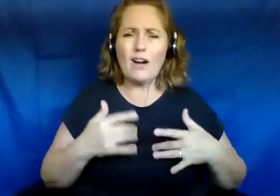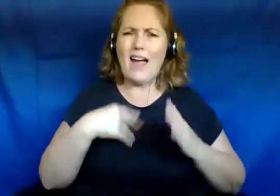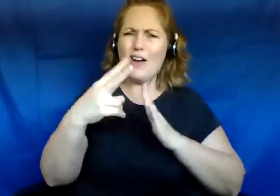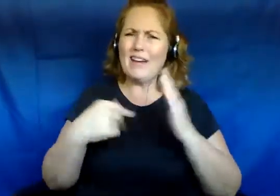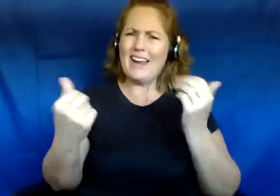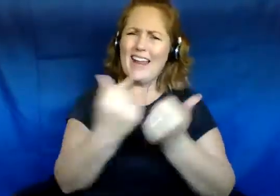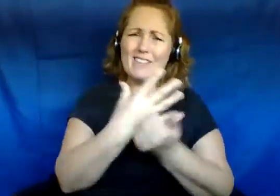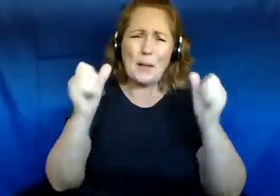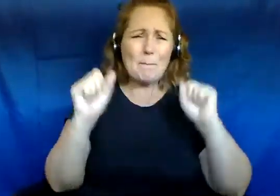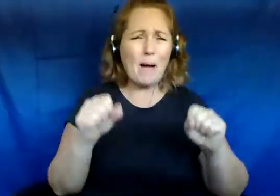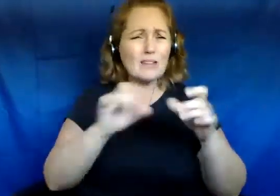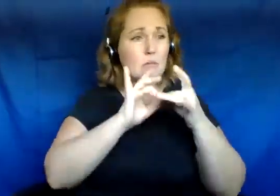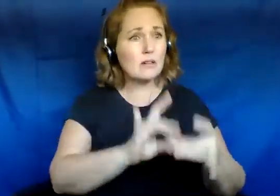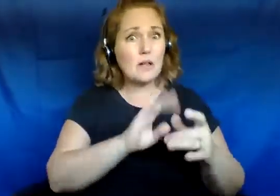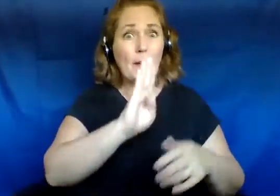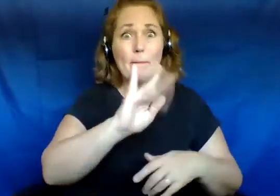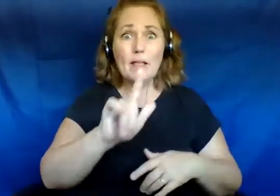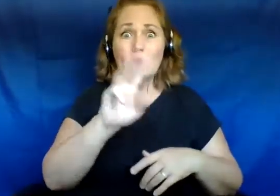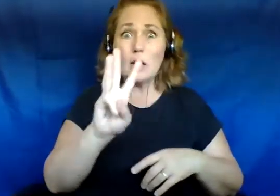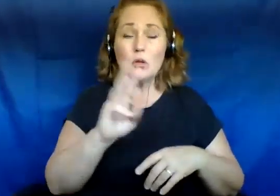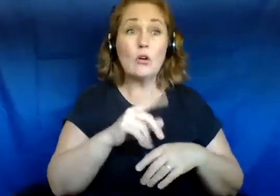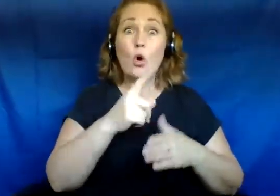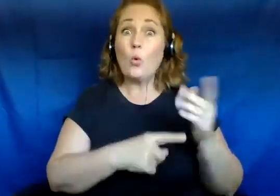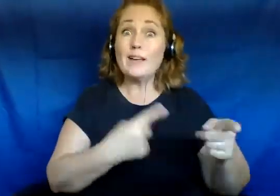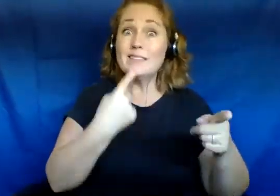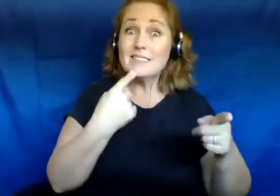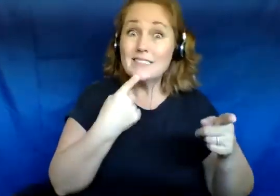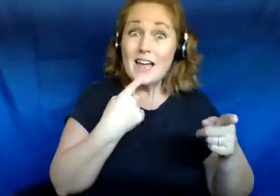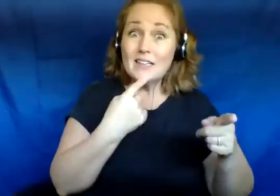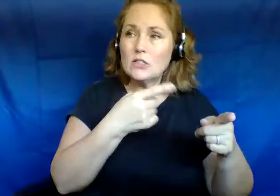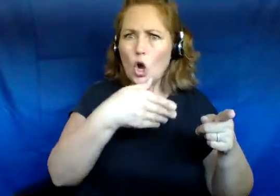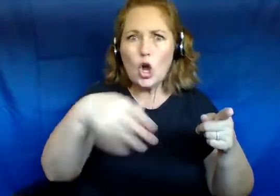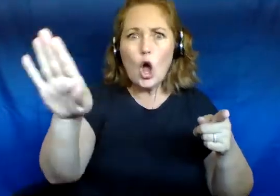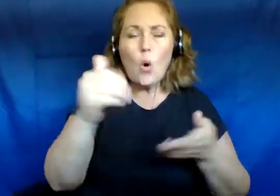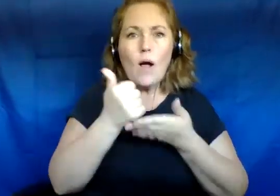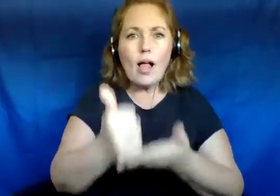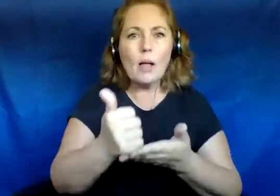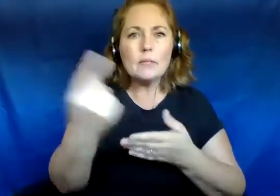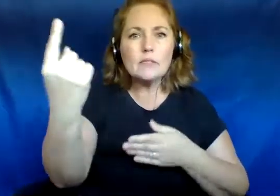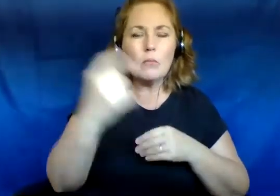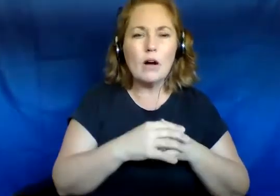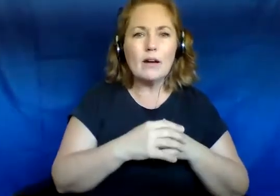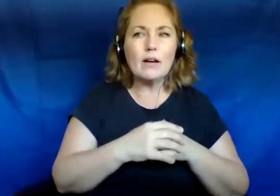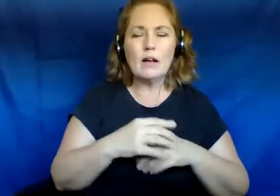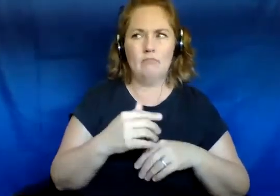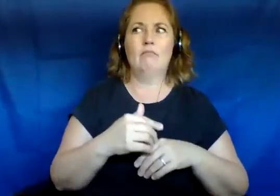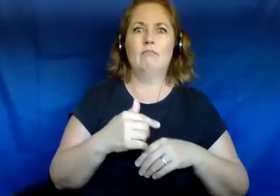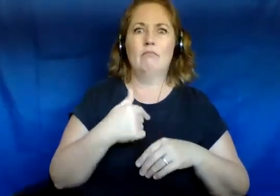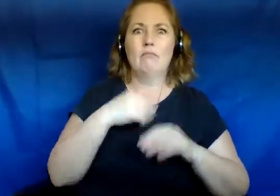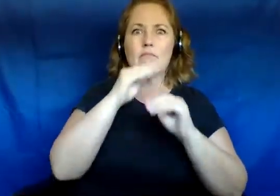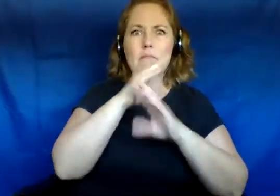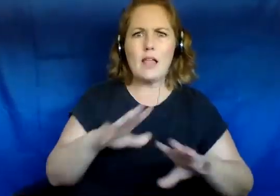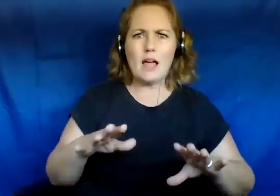everything I could read on Bill W. And what he says is go help somebody. I was blessed to know